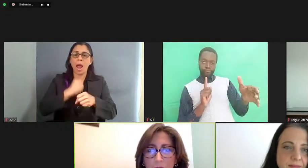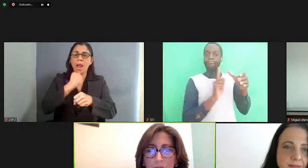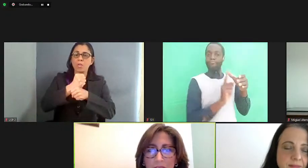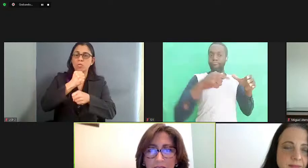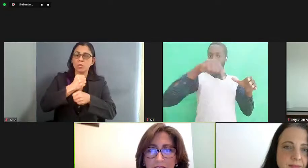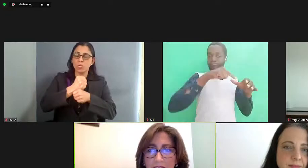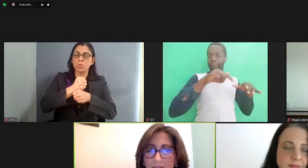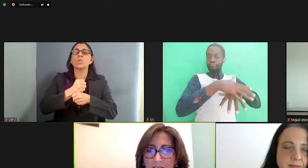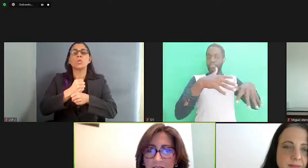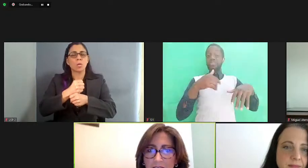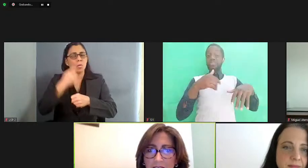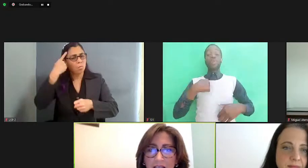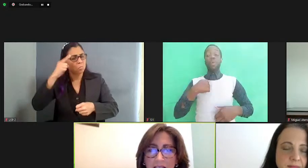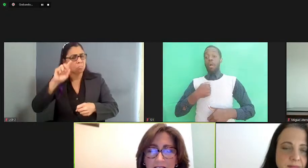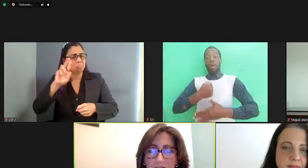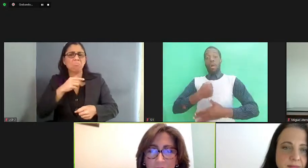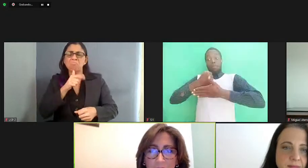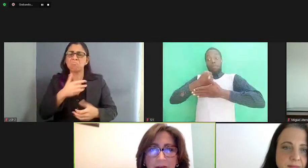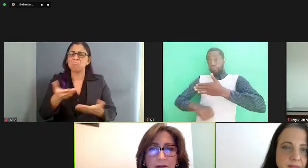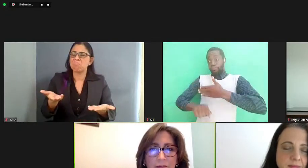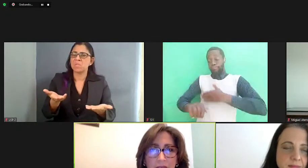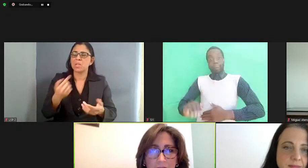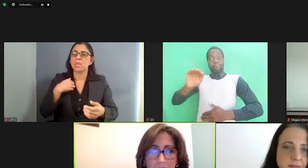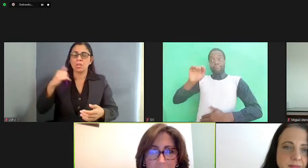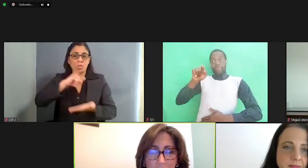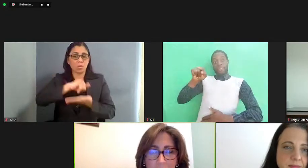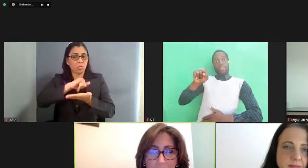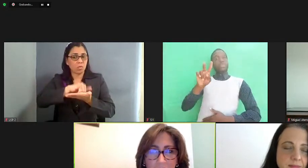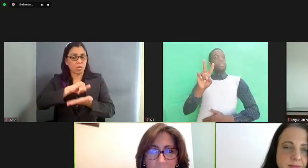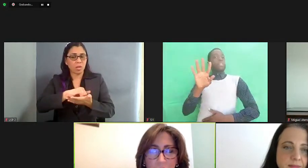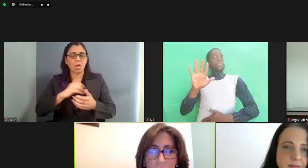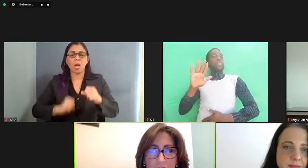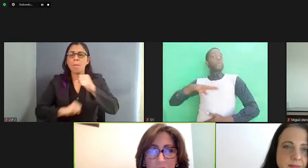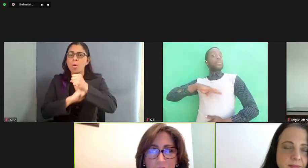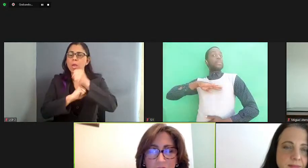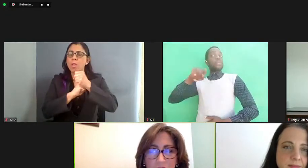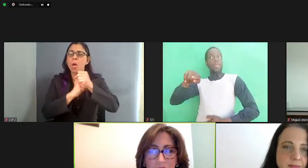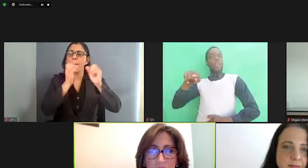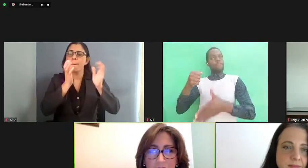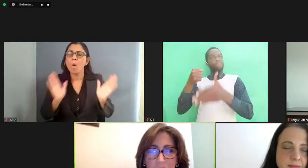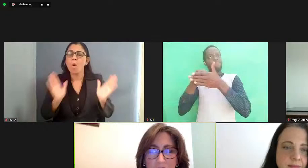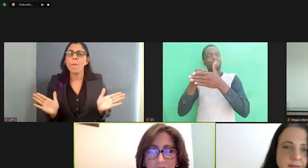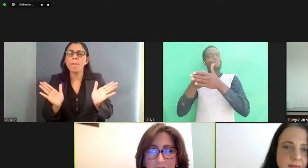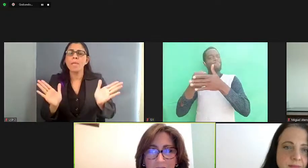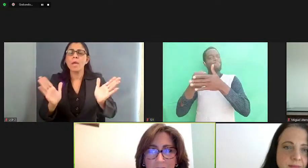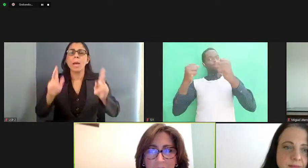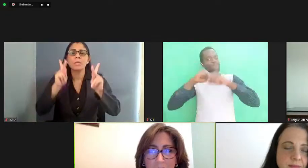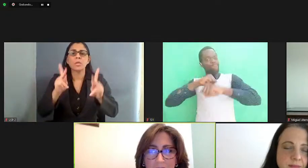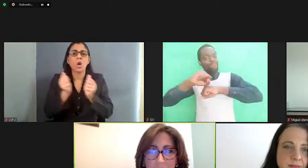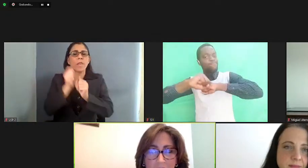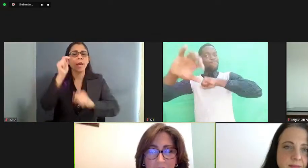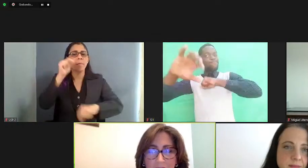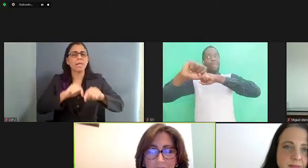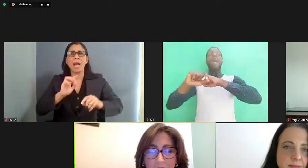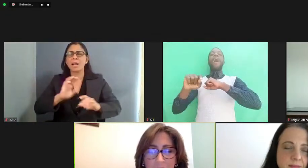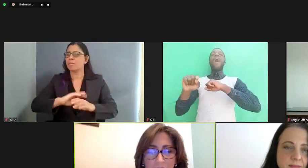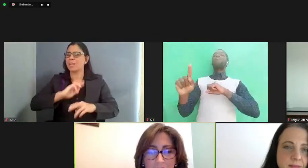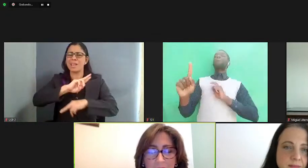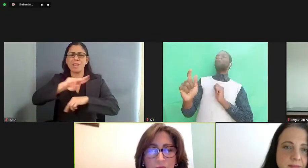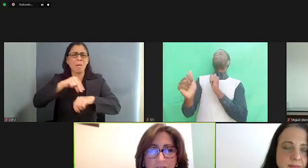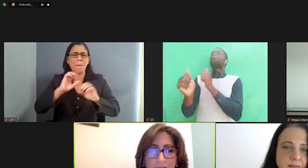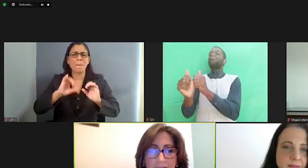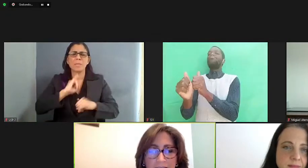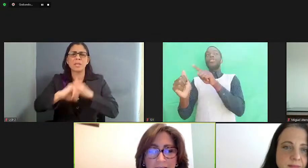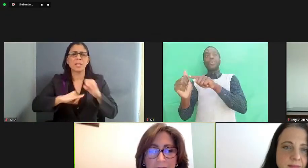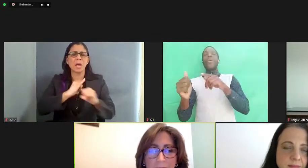he is a 25 year old man that the reason why